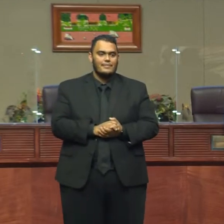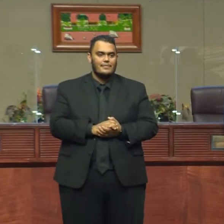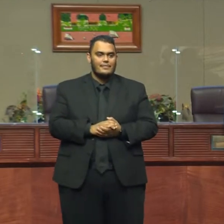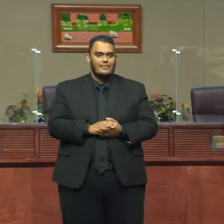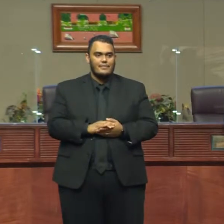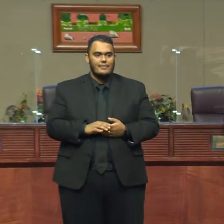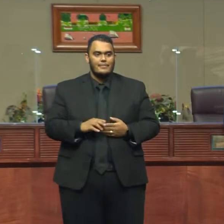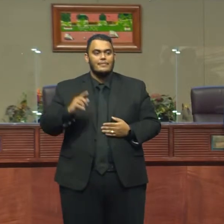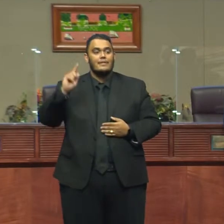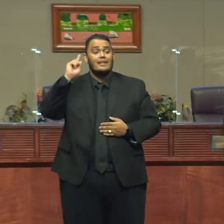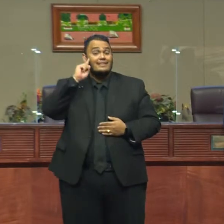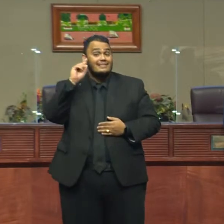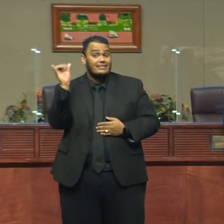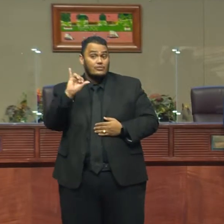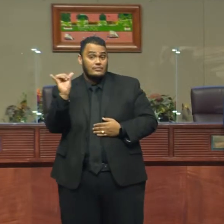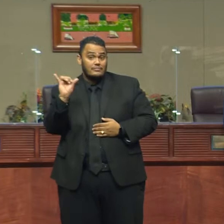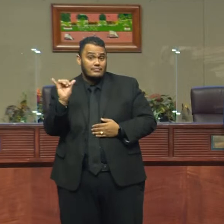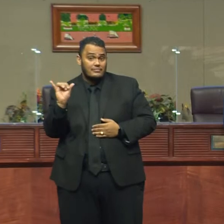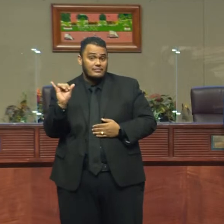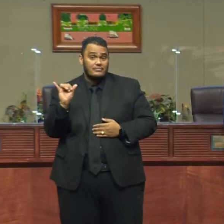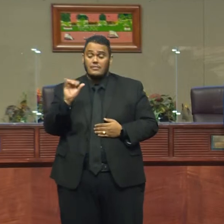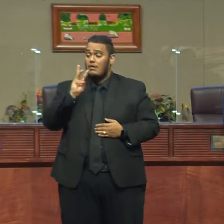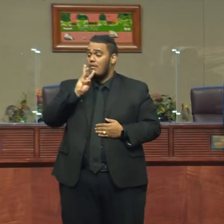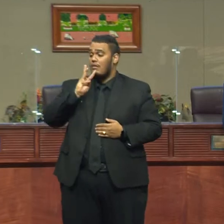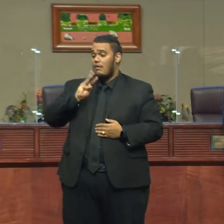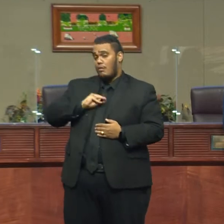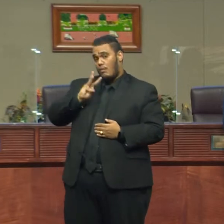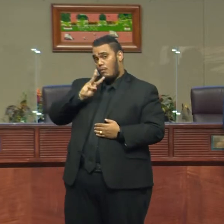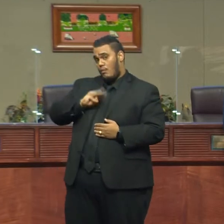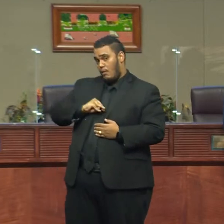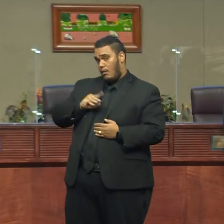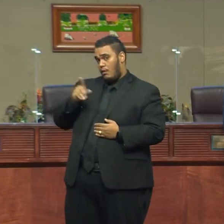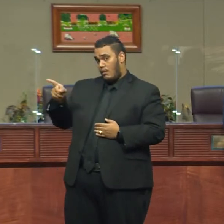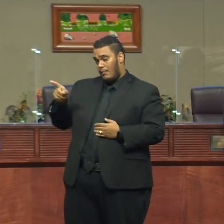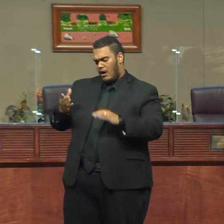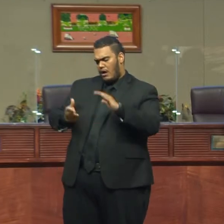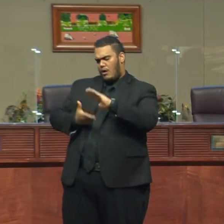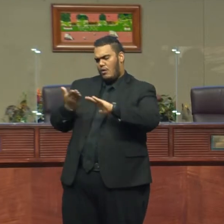It sounds like Walmart is operating under different